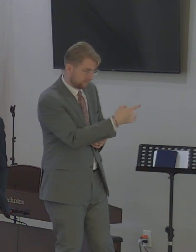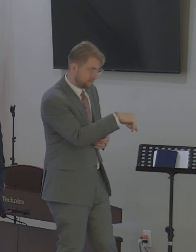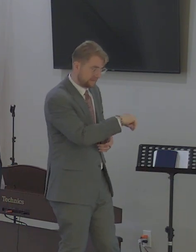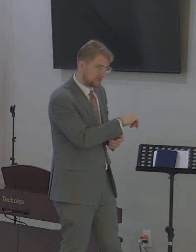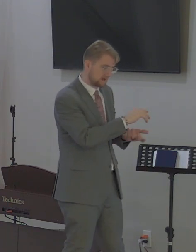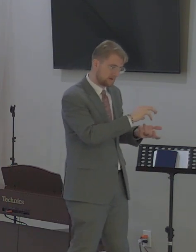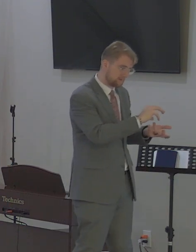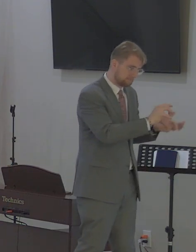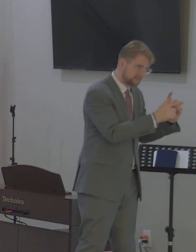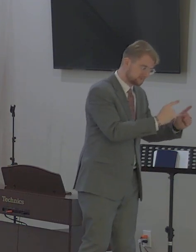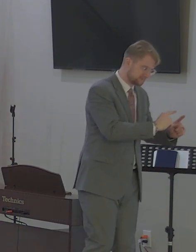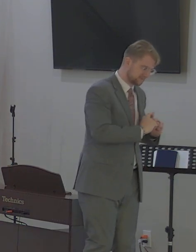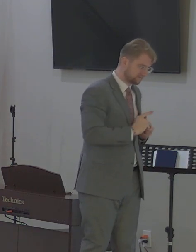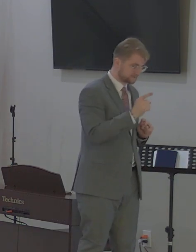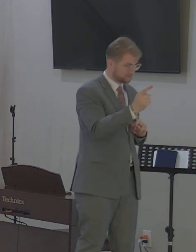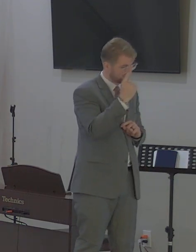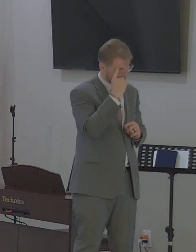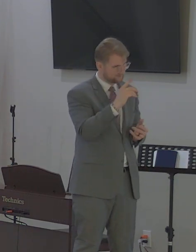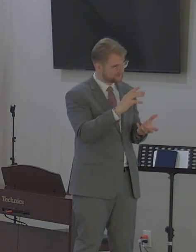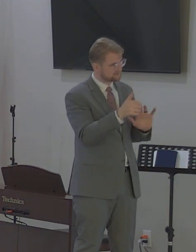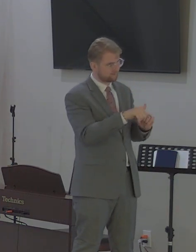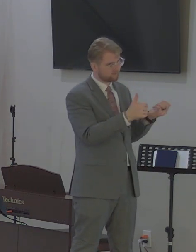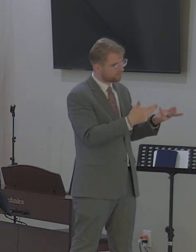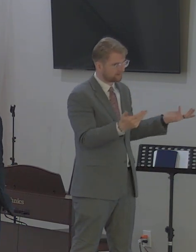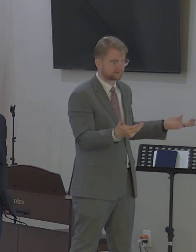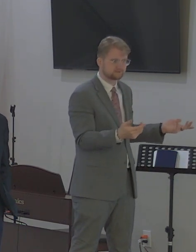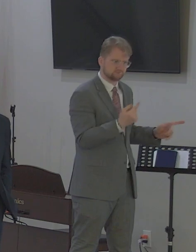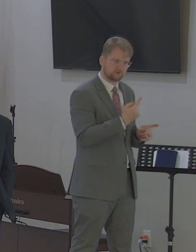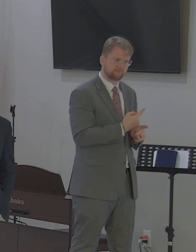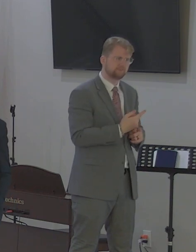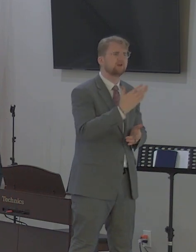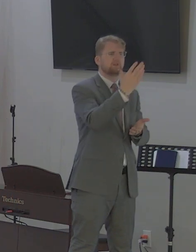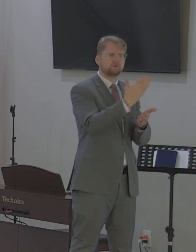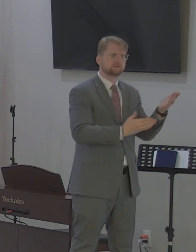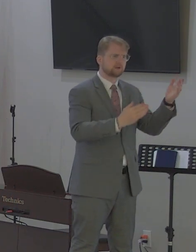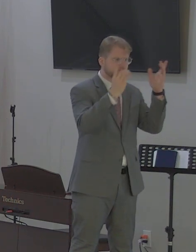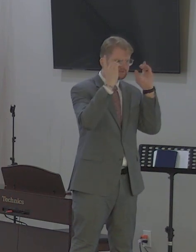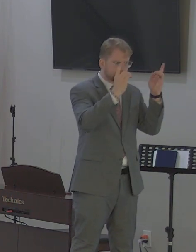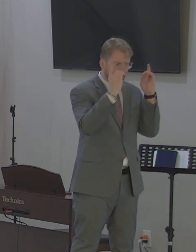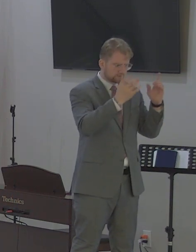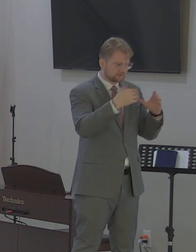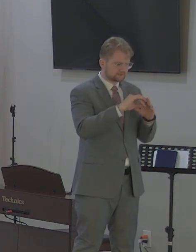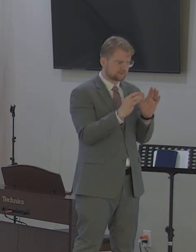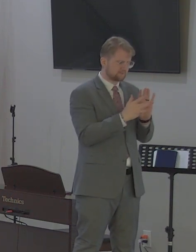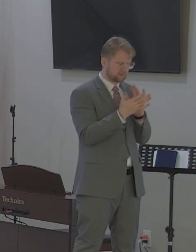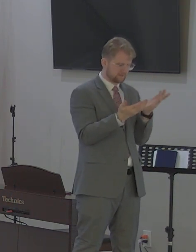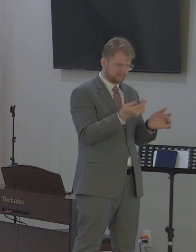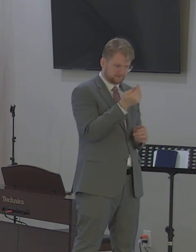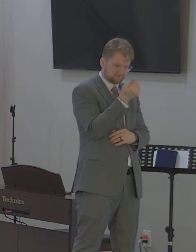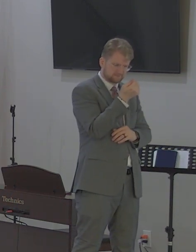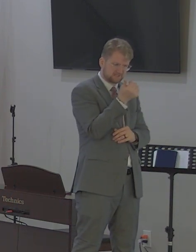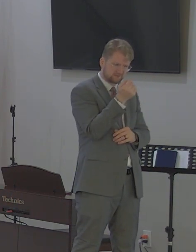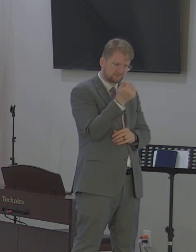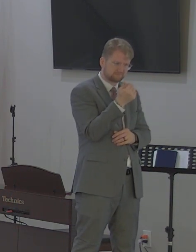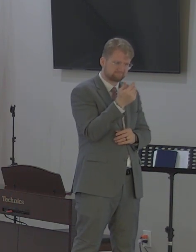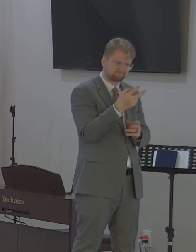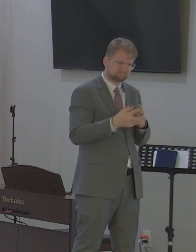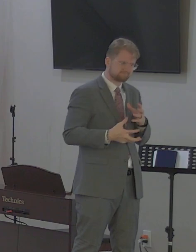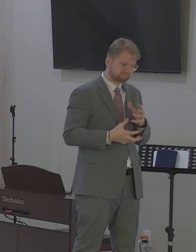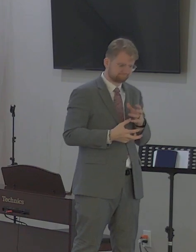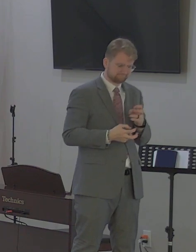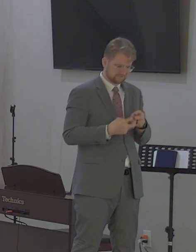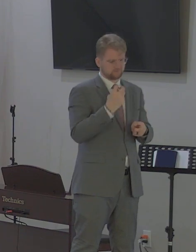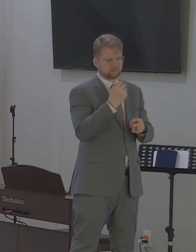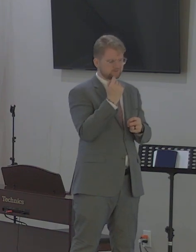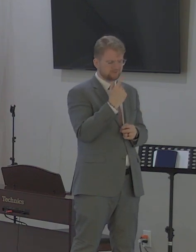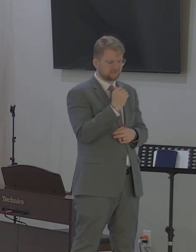don't think they're going to be off on anything else? Are there some doctrines in the Word of God that are somewhat difficult to understand? I mean,